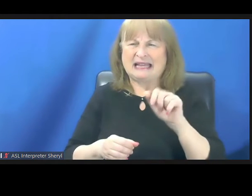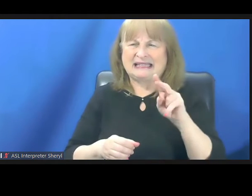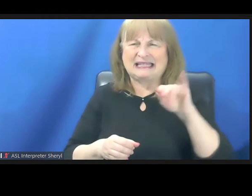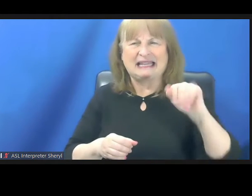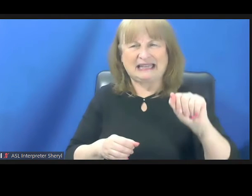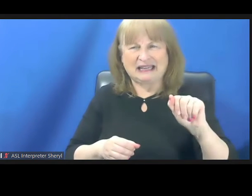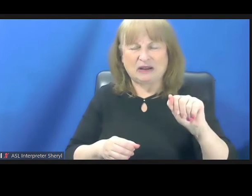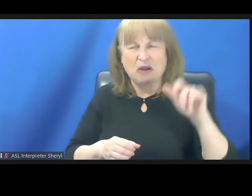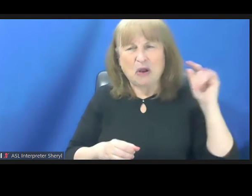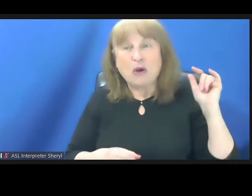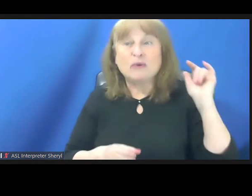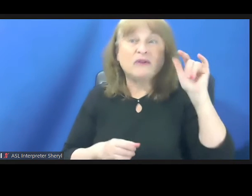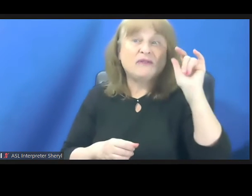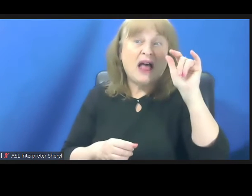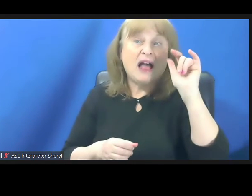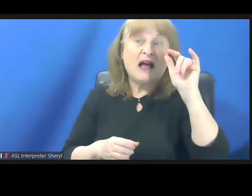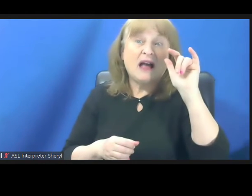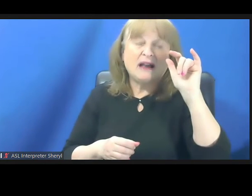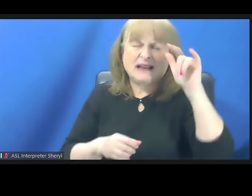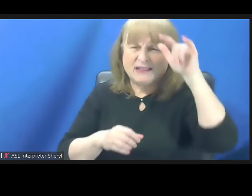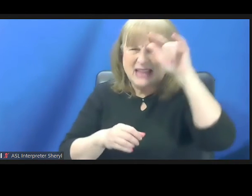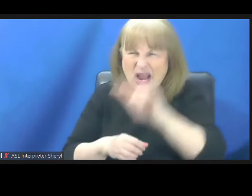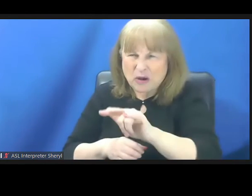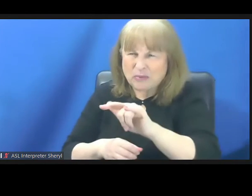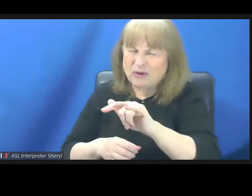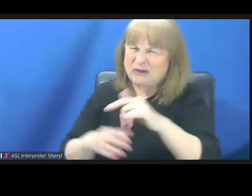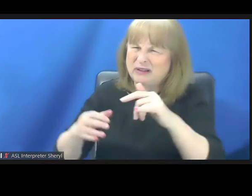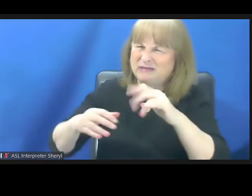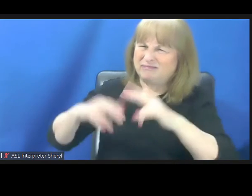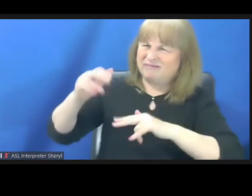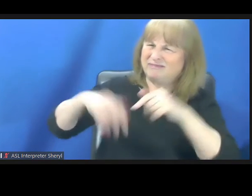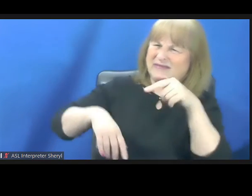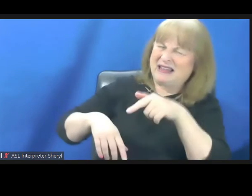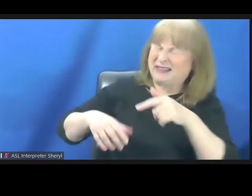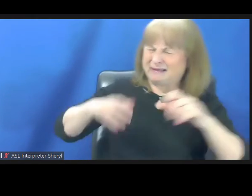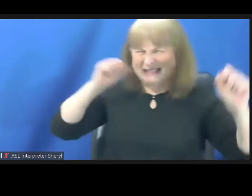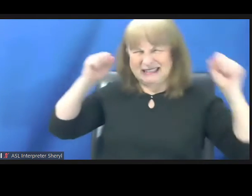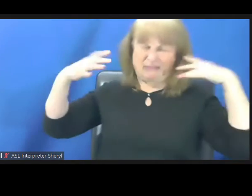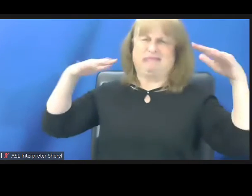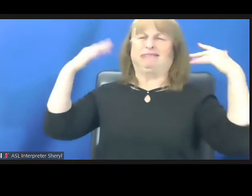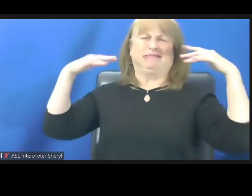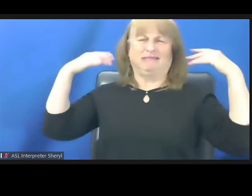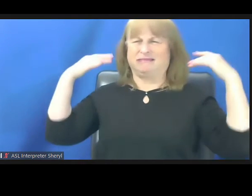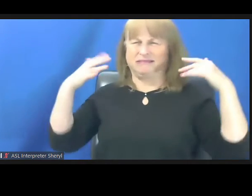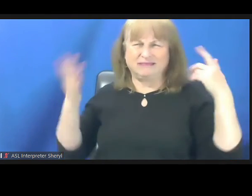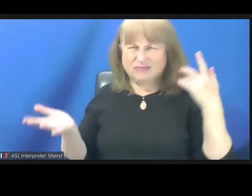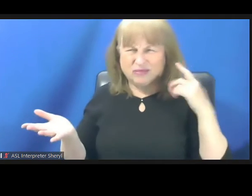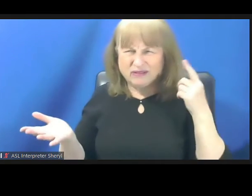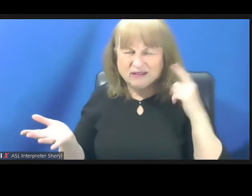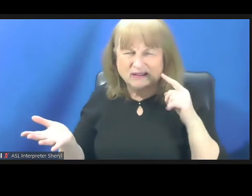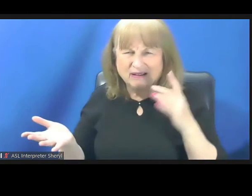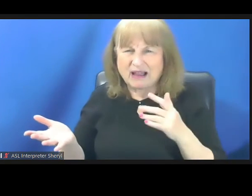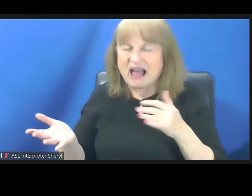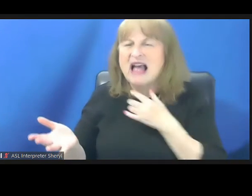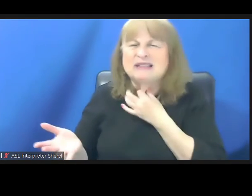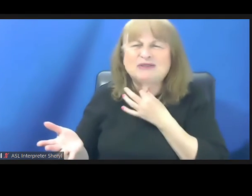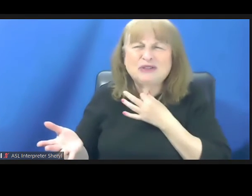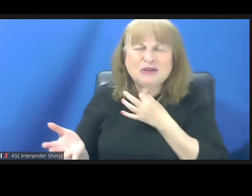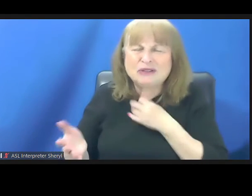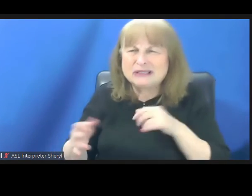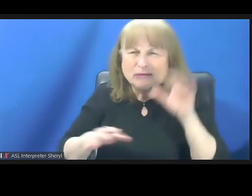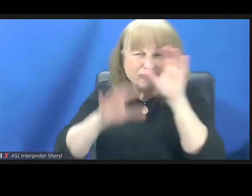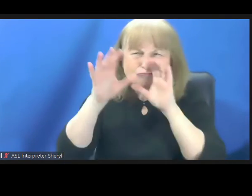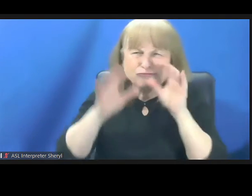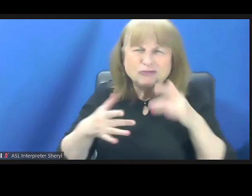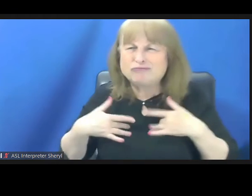this flight, and at the airport, there was a huge commotion, so loud. And of course, curious me, I went to find out